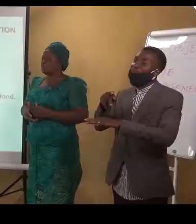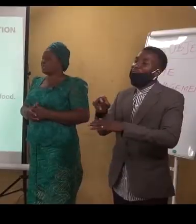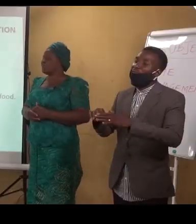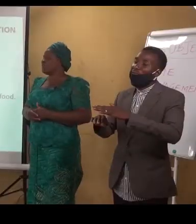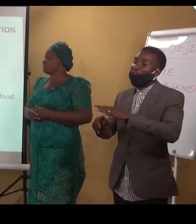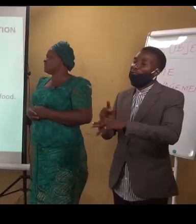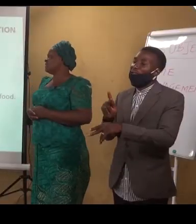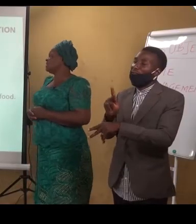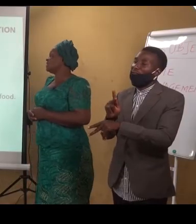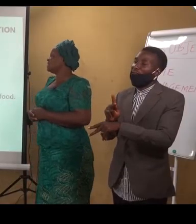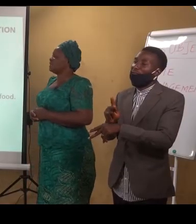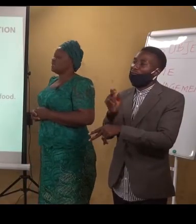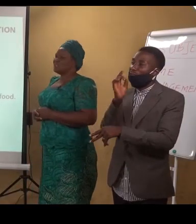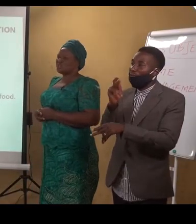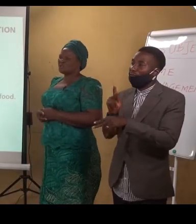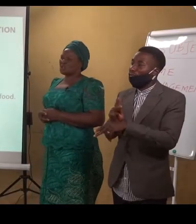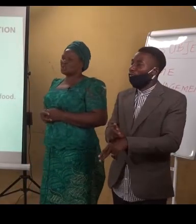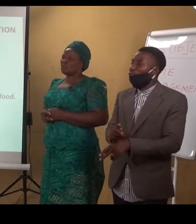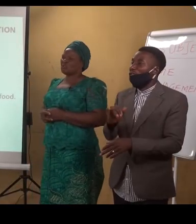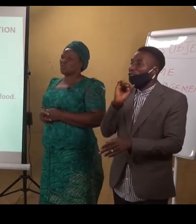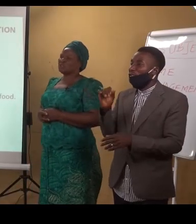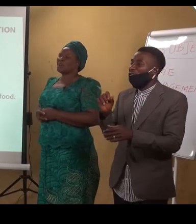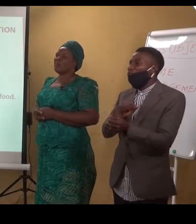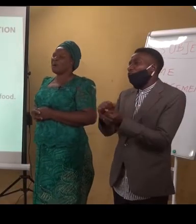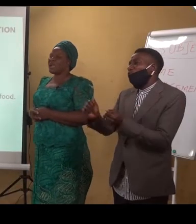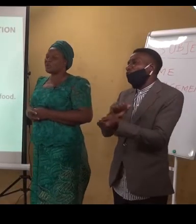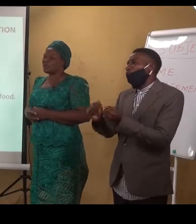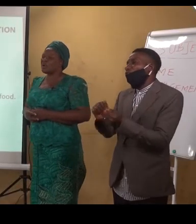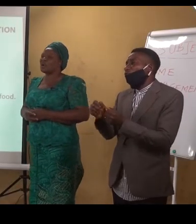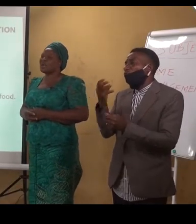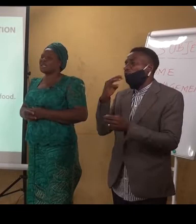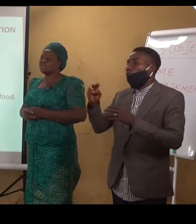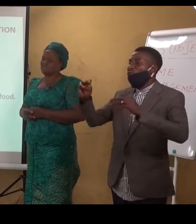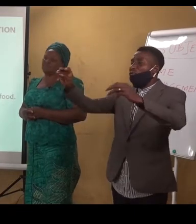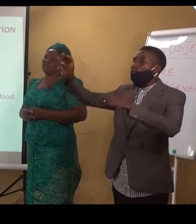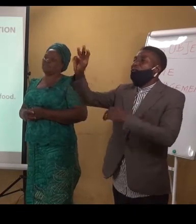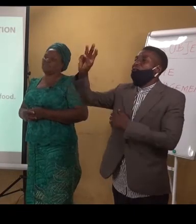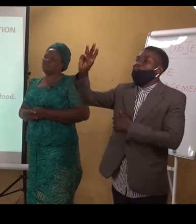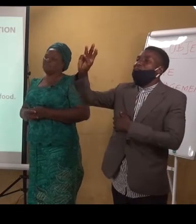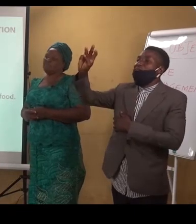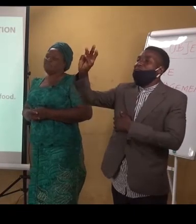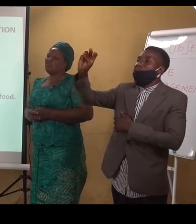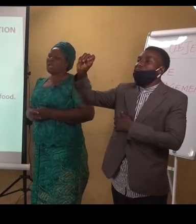underlying food preservation is destruction of what? Microorganisms.